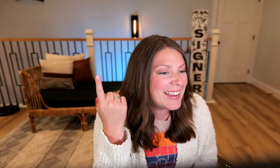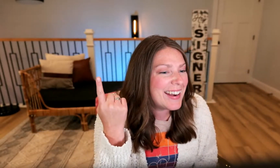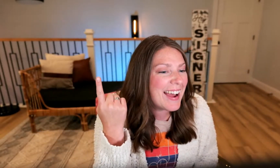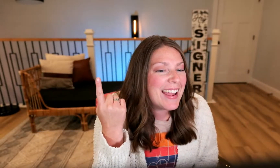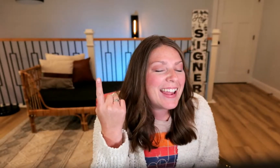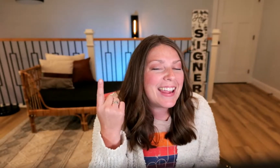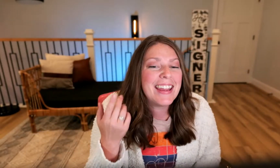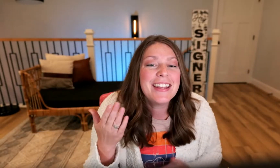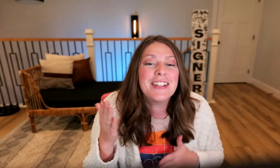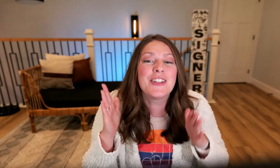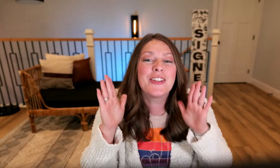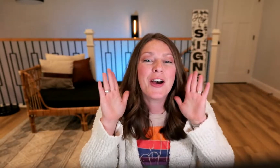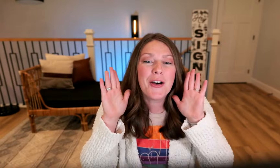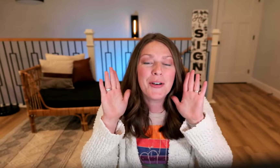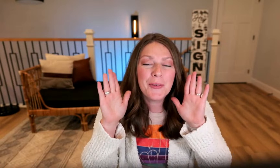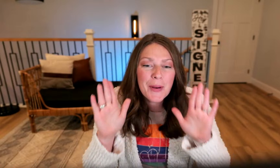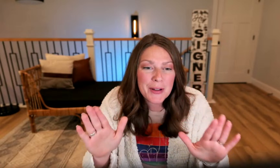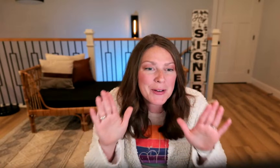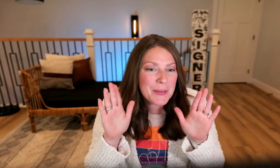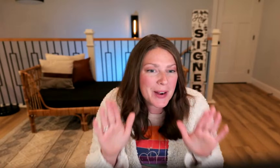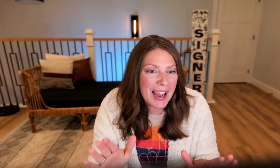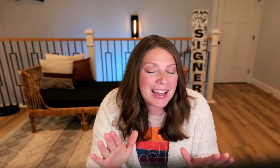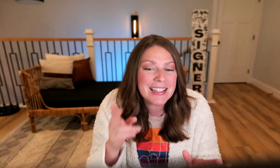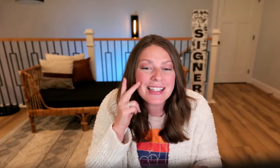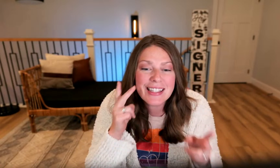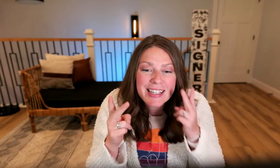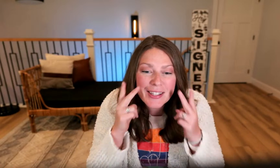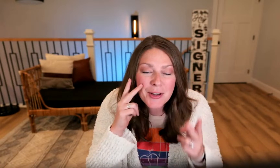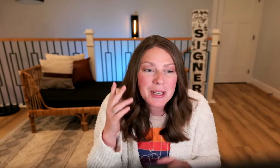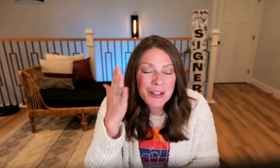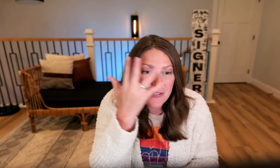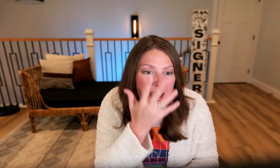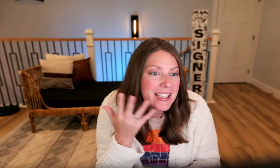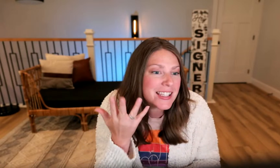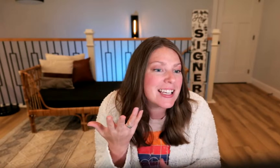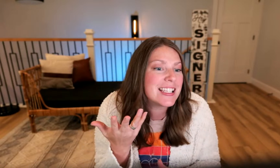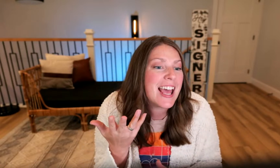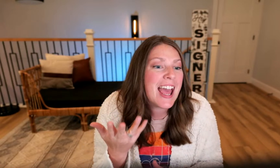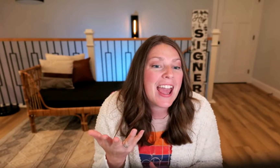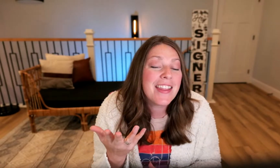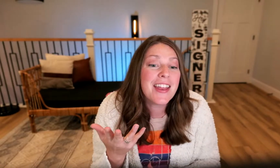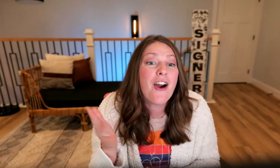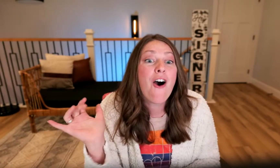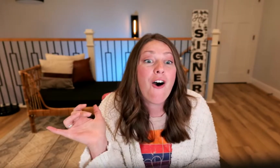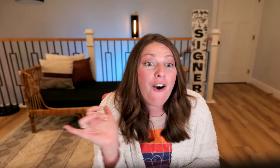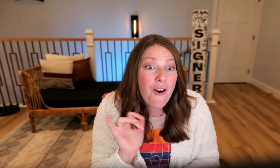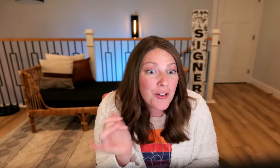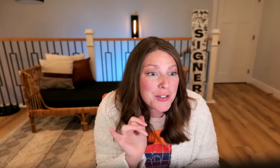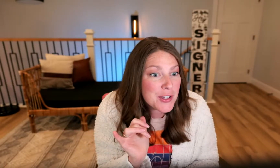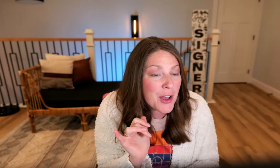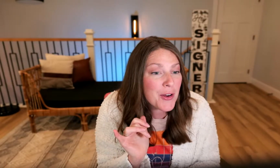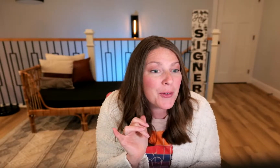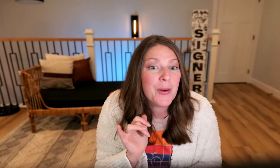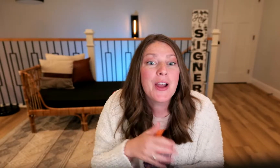everyone. It is so great to see so many faces, and then also